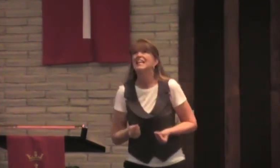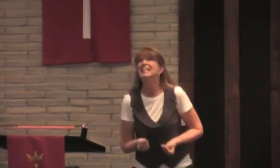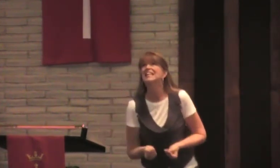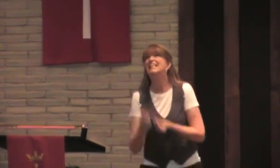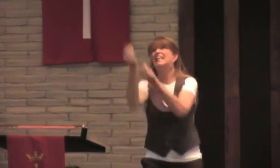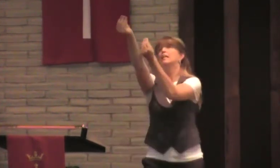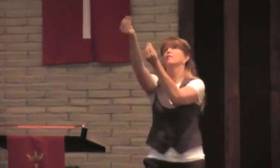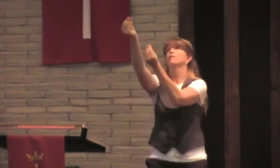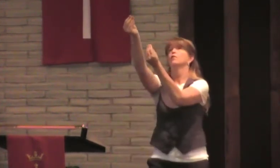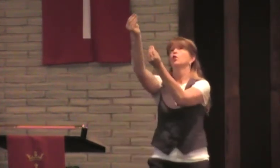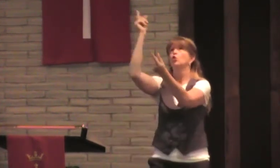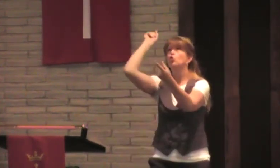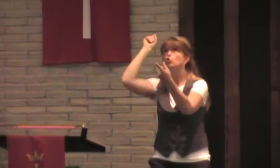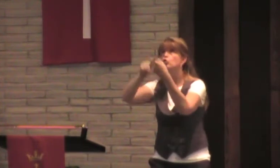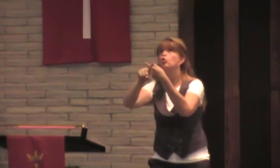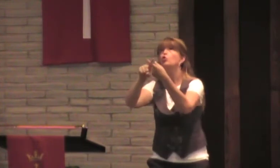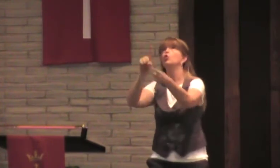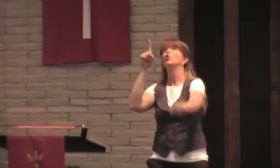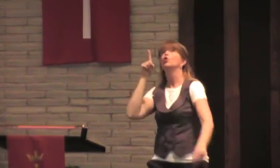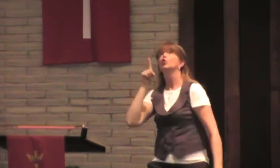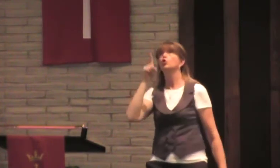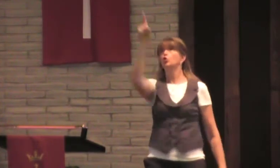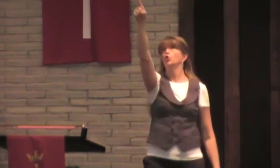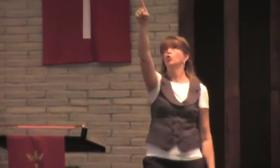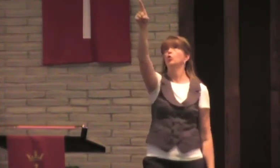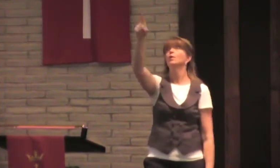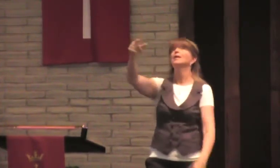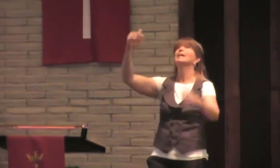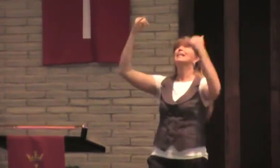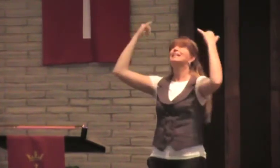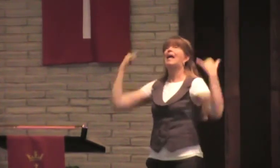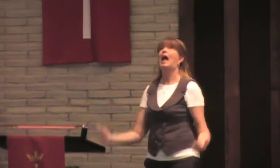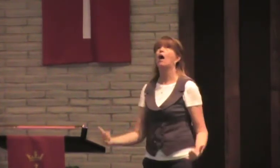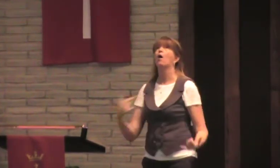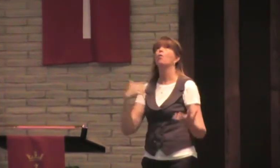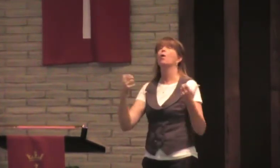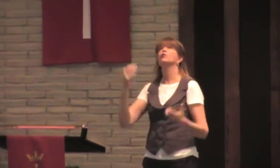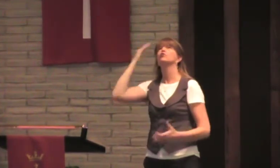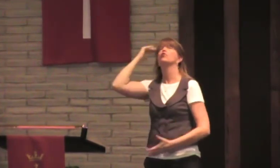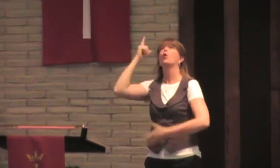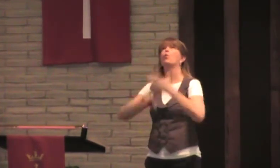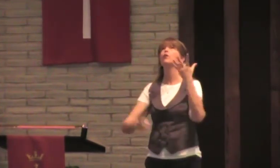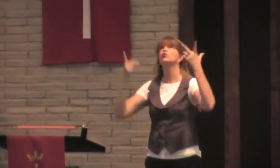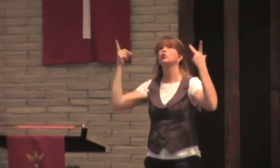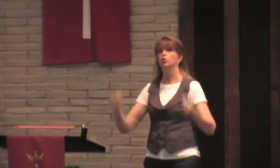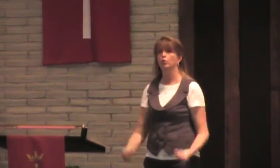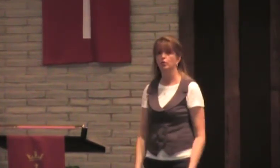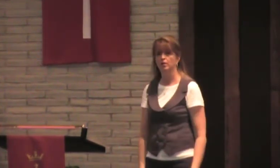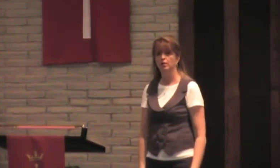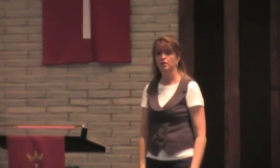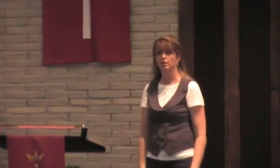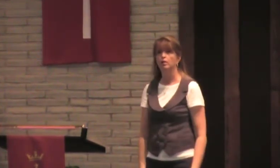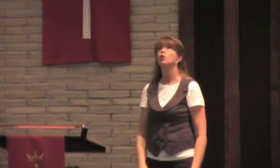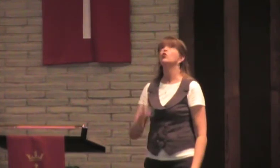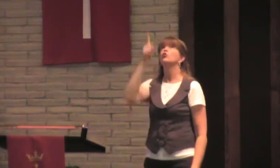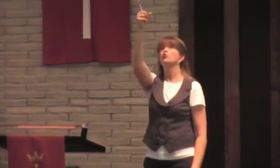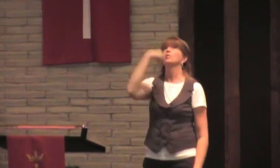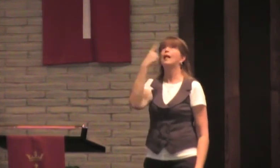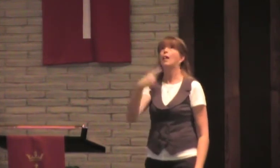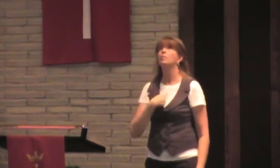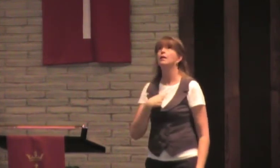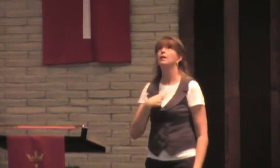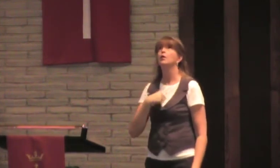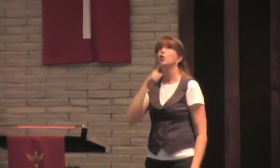That means your life is given to him. And now I want to know what to